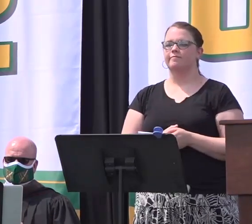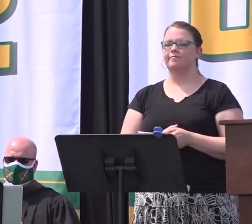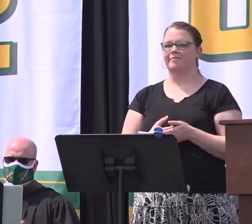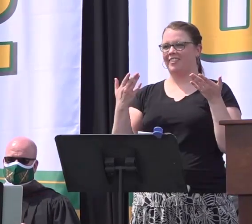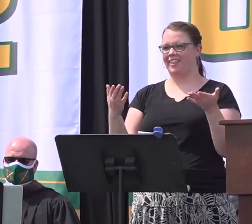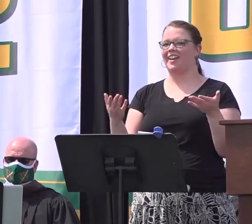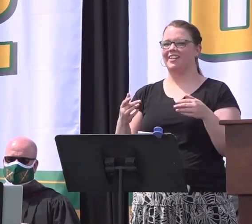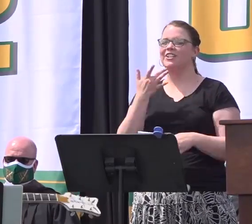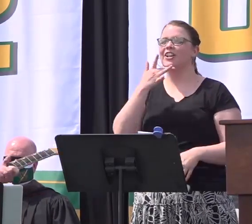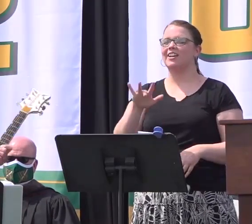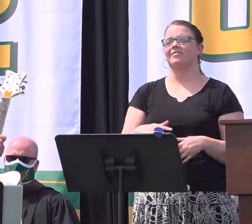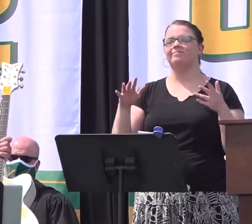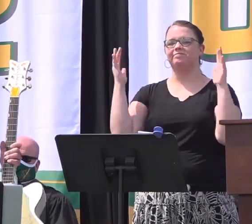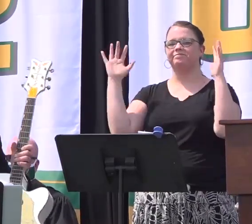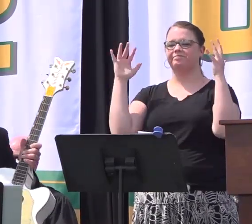There you go. Good luck.